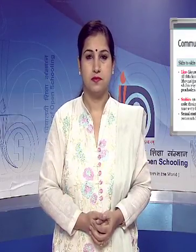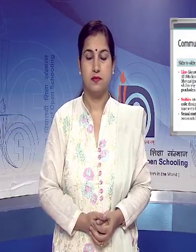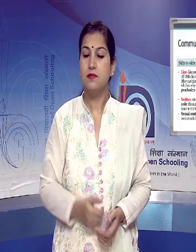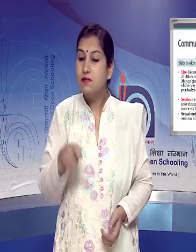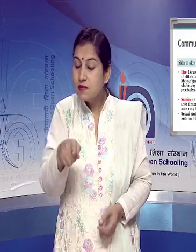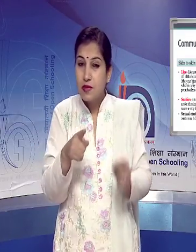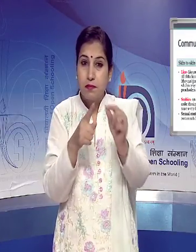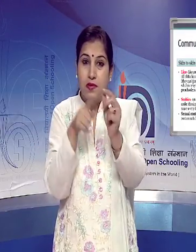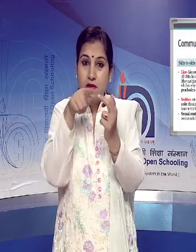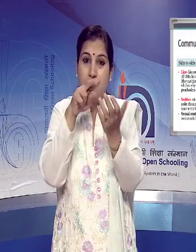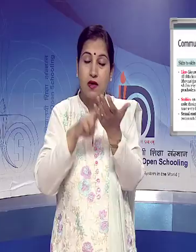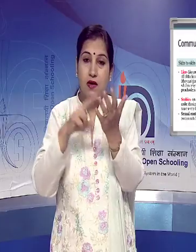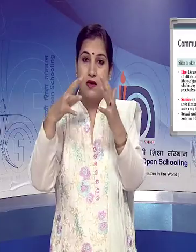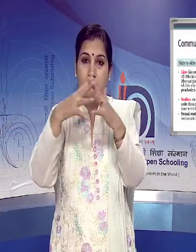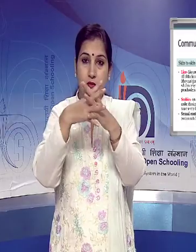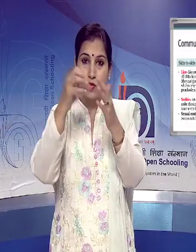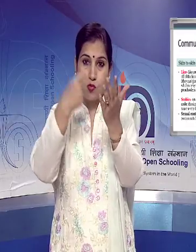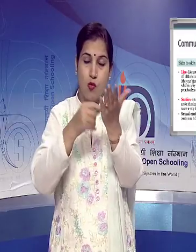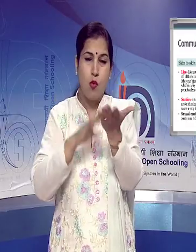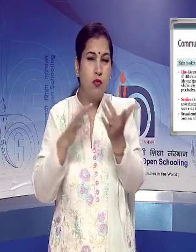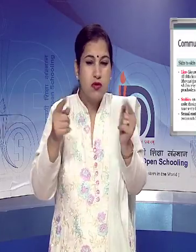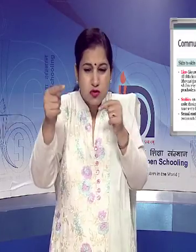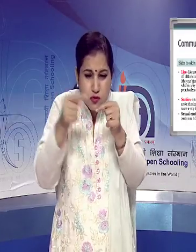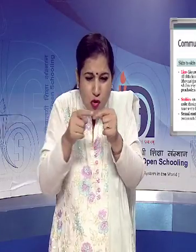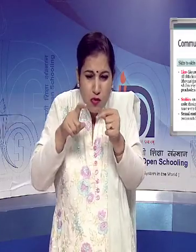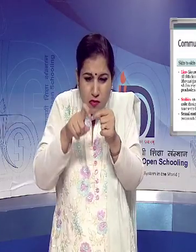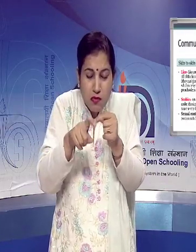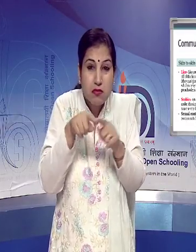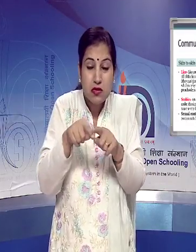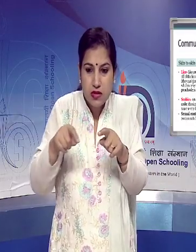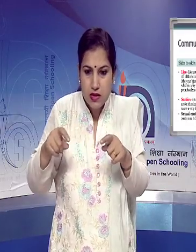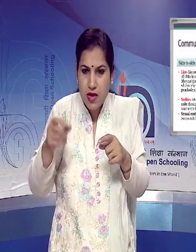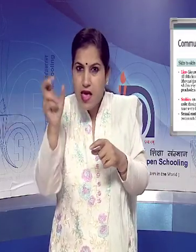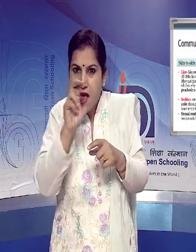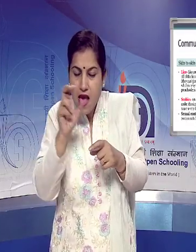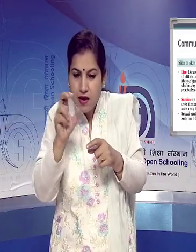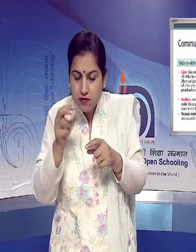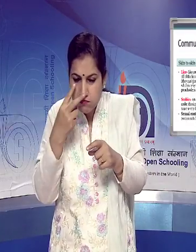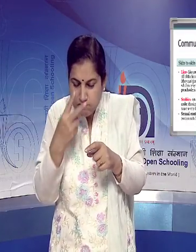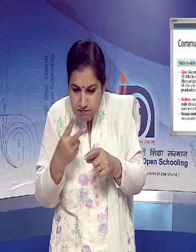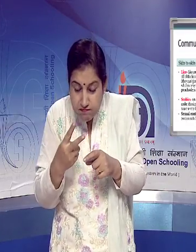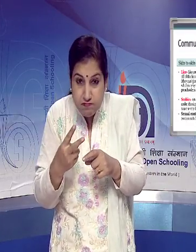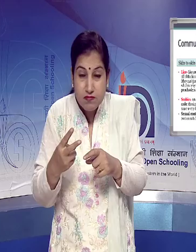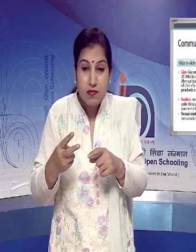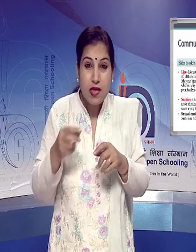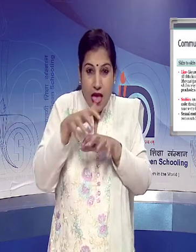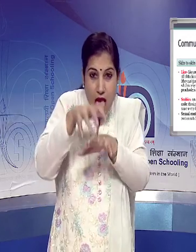Pinworms are tiny worms whose eggs can be found in animal feces in the